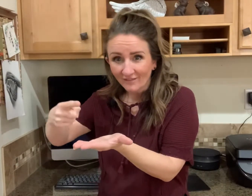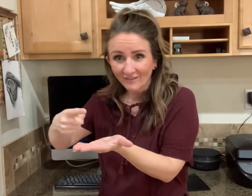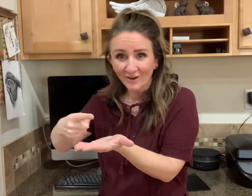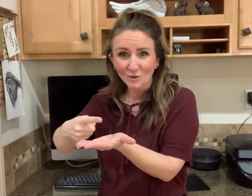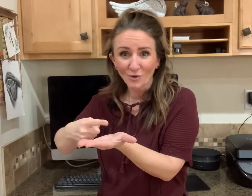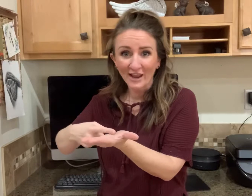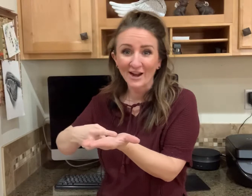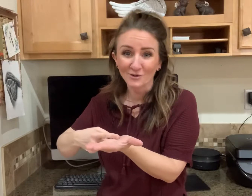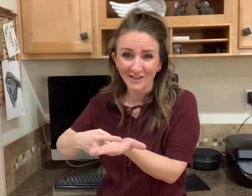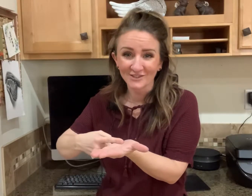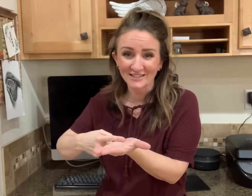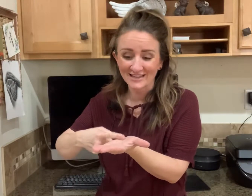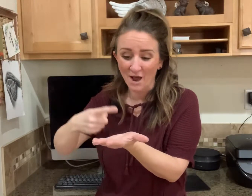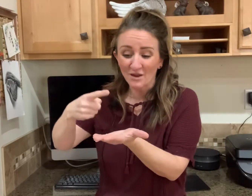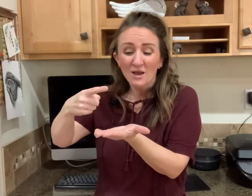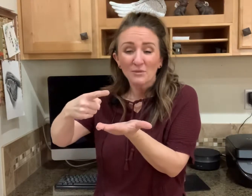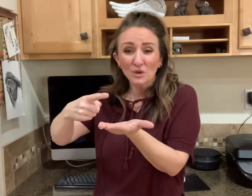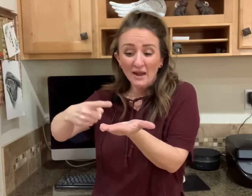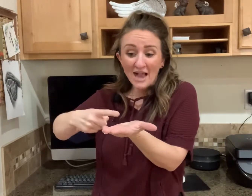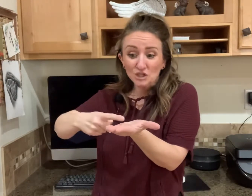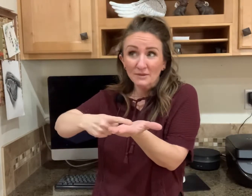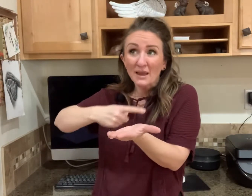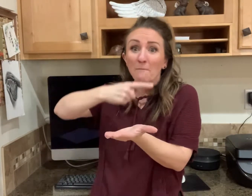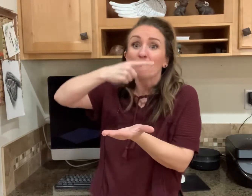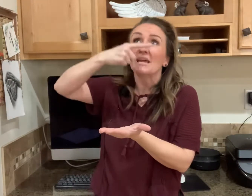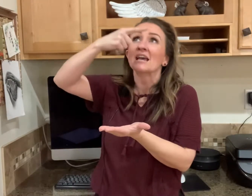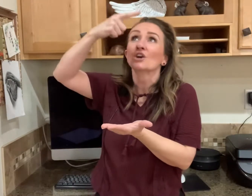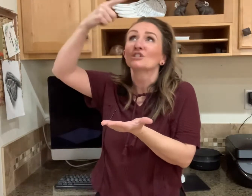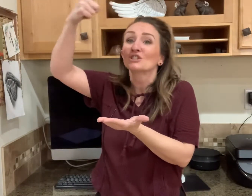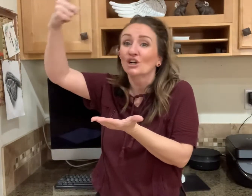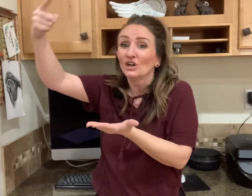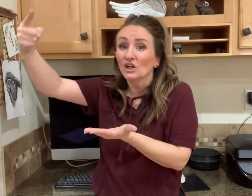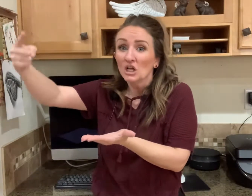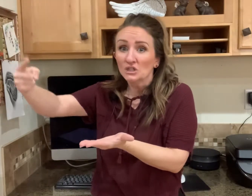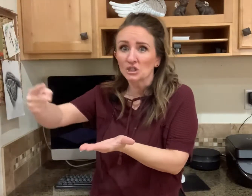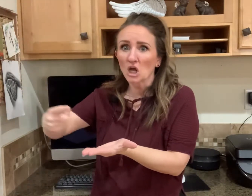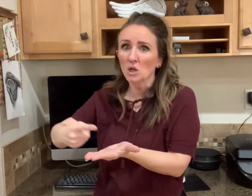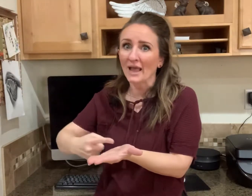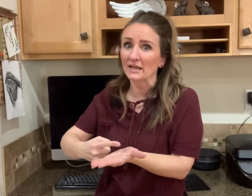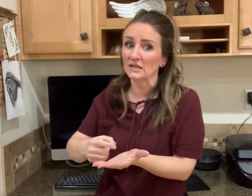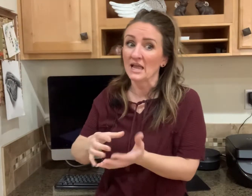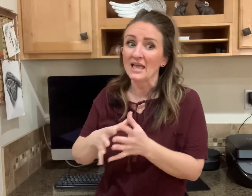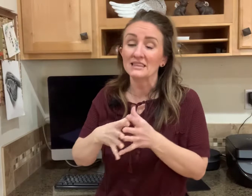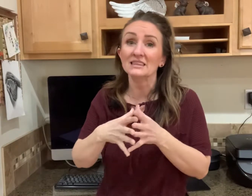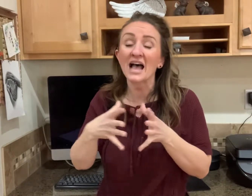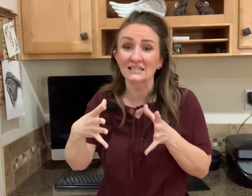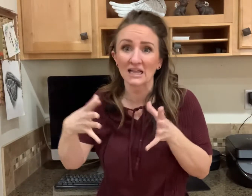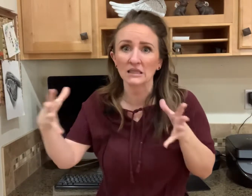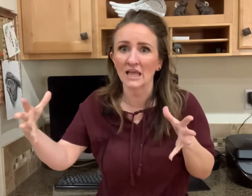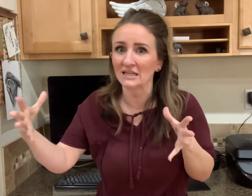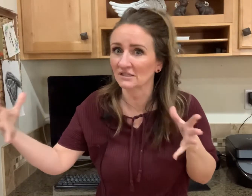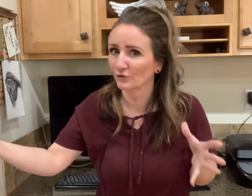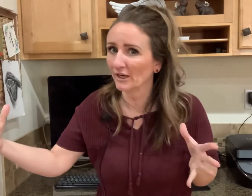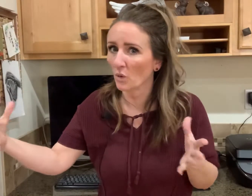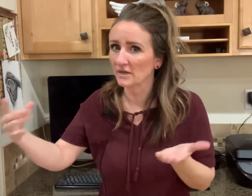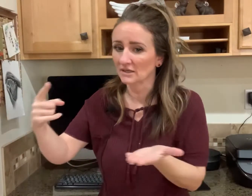a tornado touches down, but you can actually make a bigger circle to show like less and less frequent.